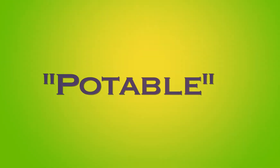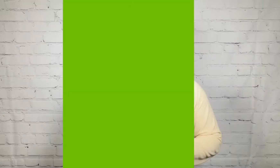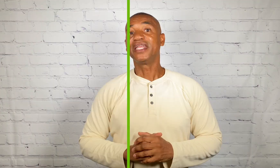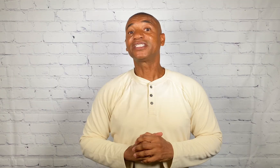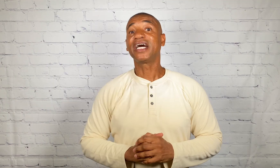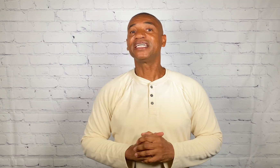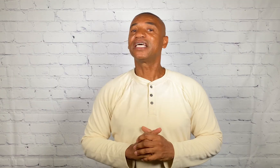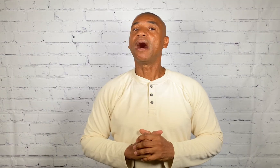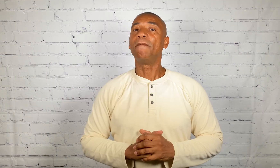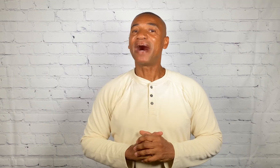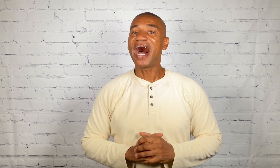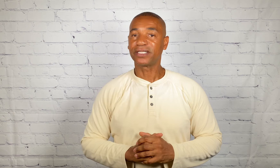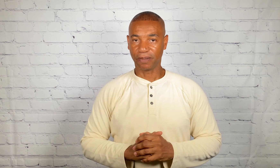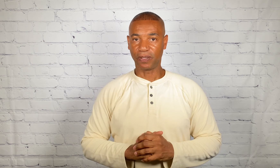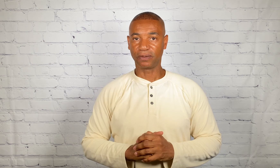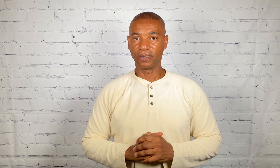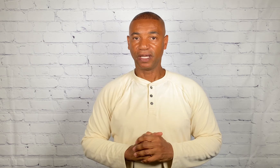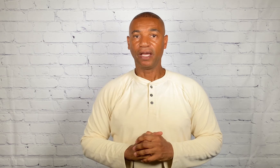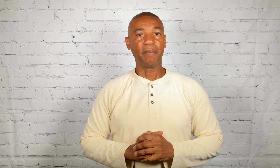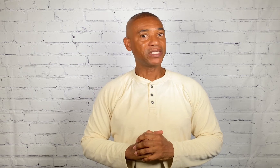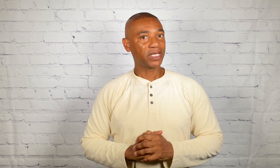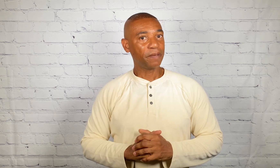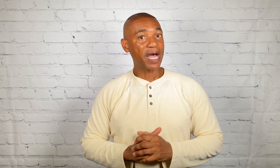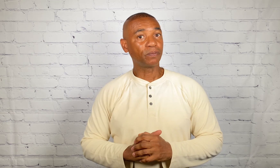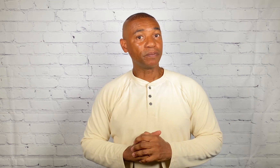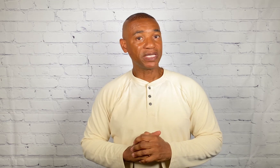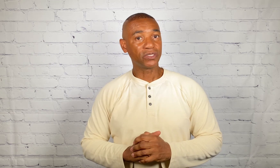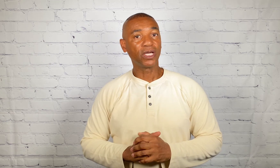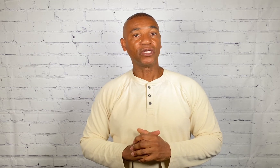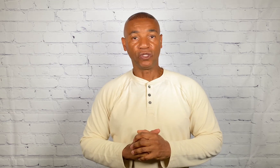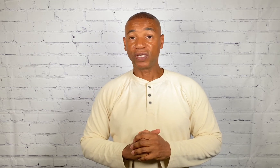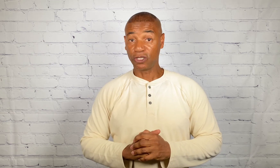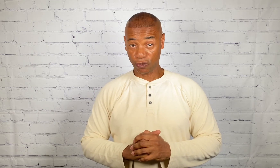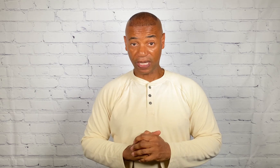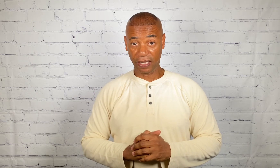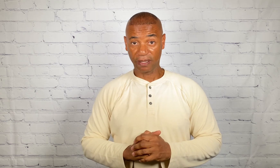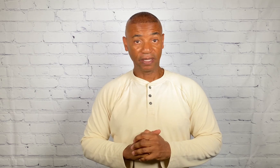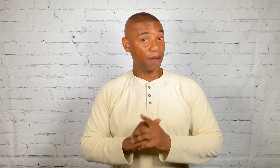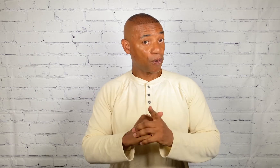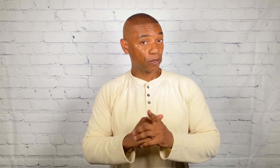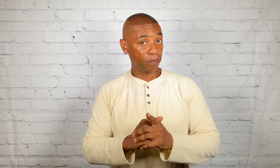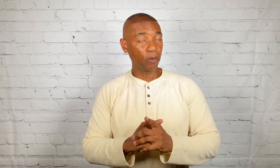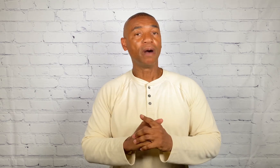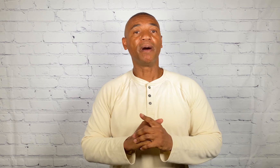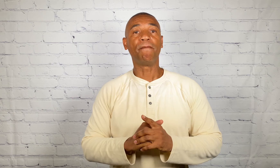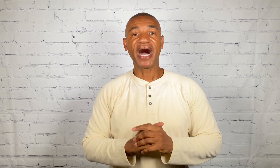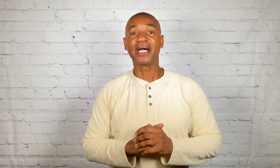The next sign is potable. Basically, potable means you can drink it. Not portable, but